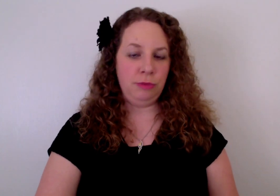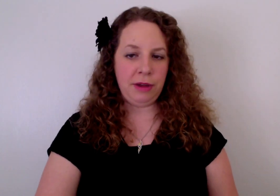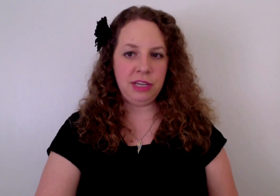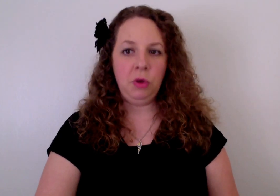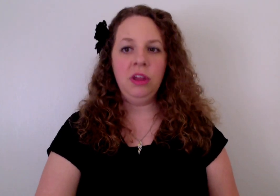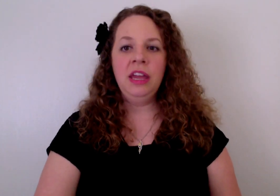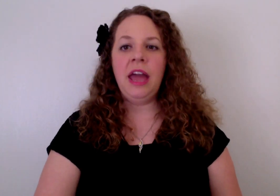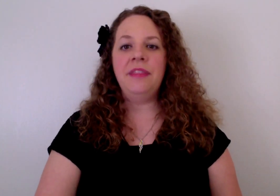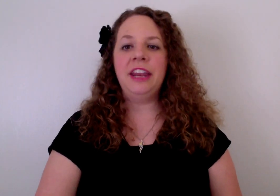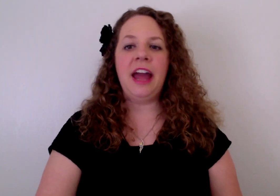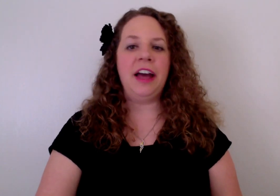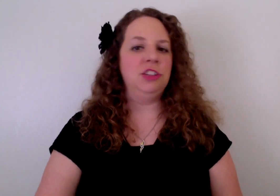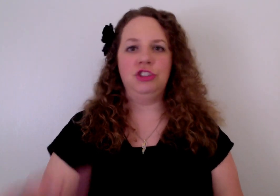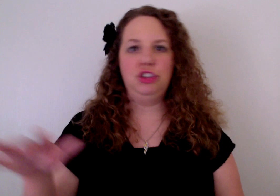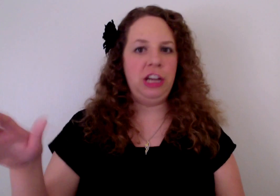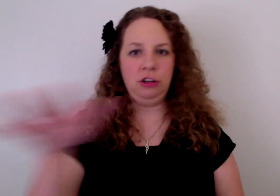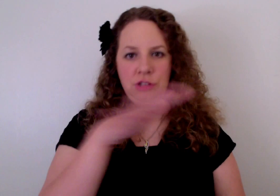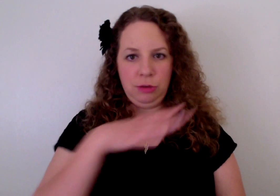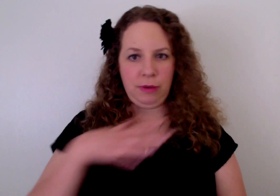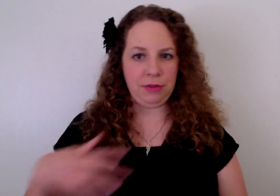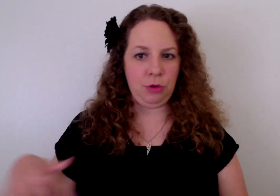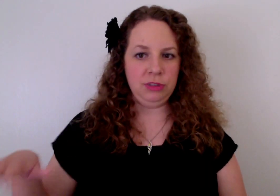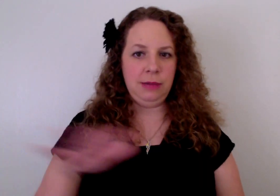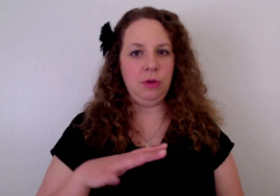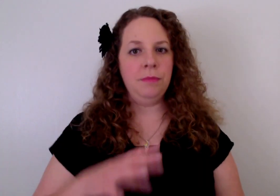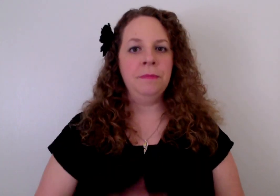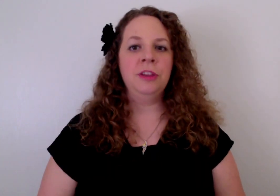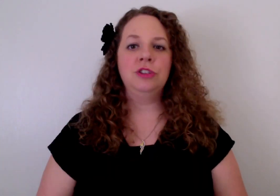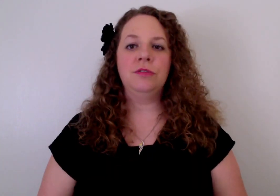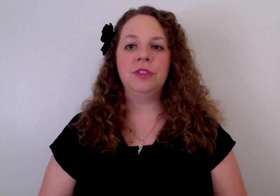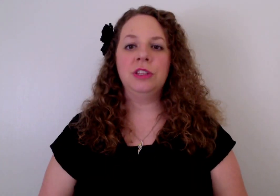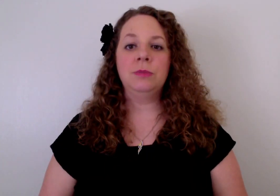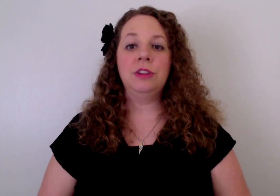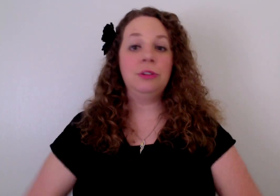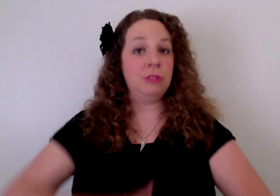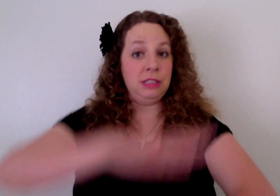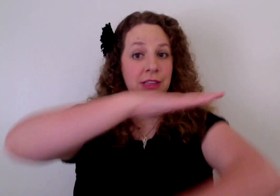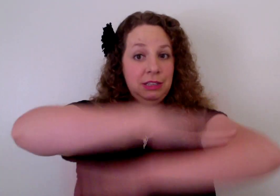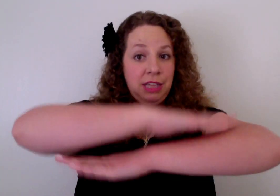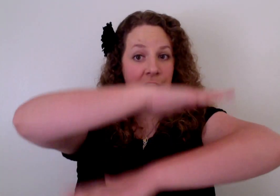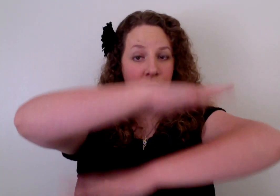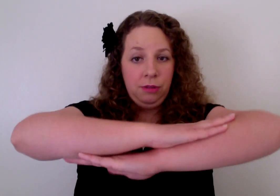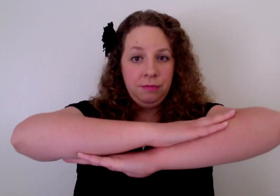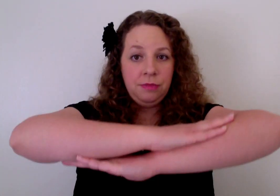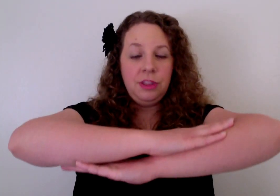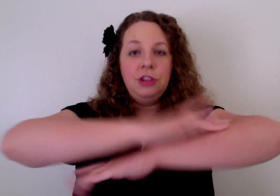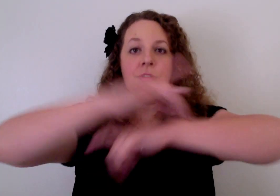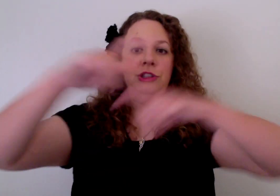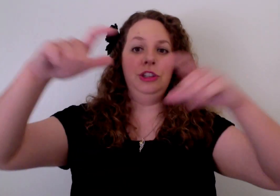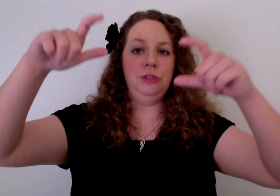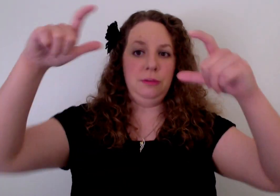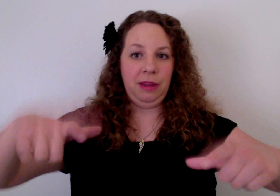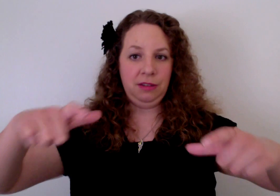round table. And then it has just chairs around the whole table. So for this one, then you're going to sign table. Then you're going to do the bent